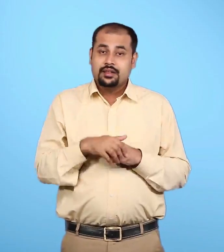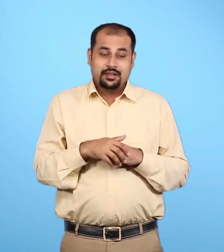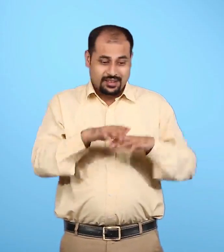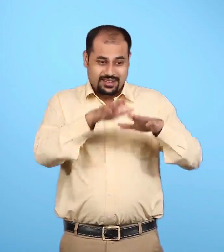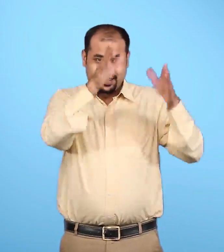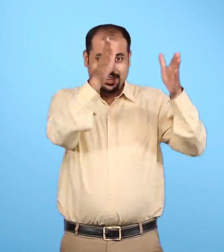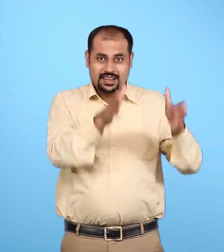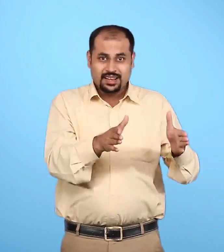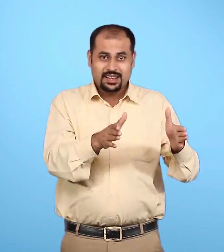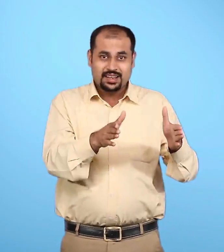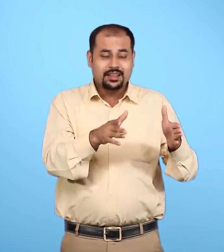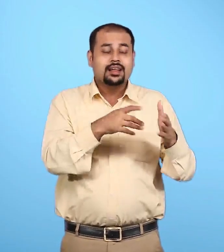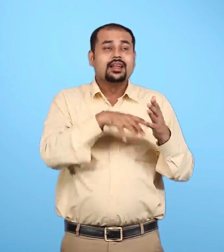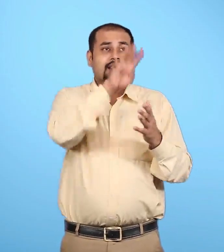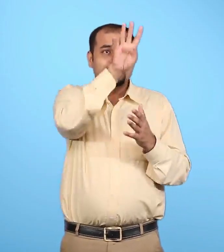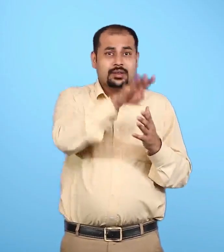under the hot sun